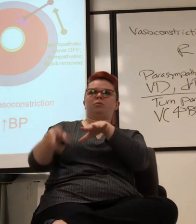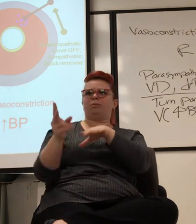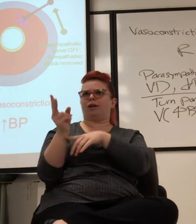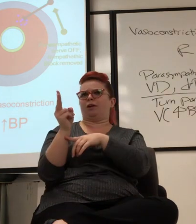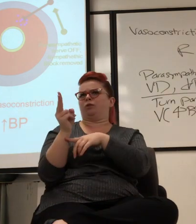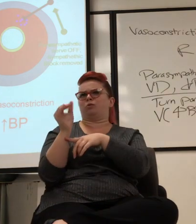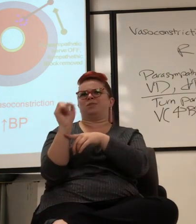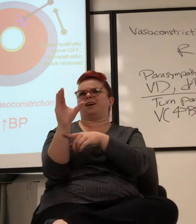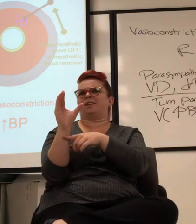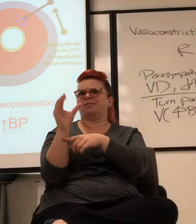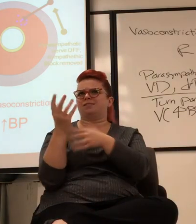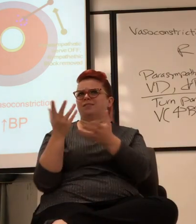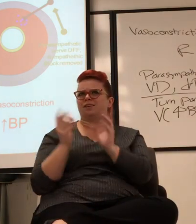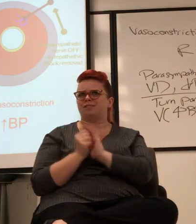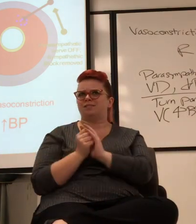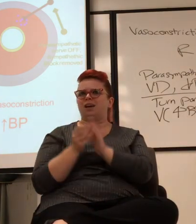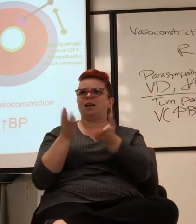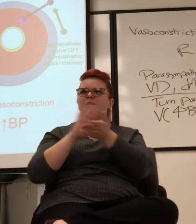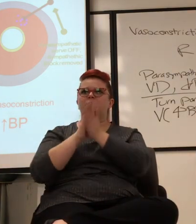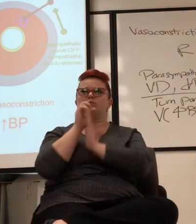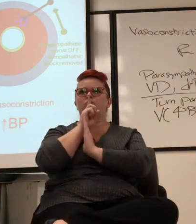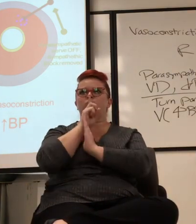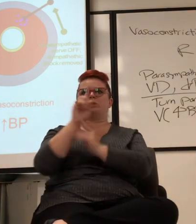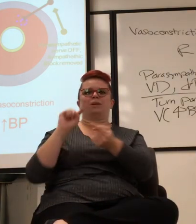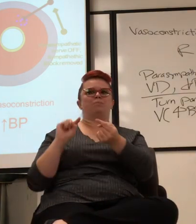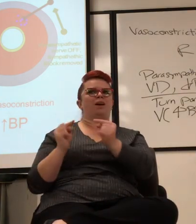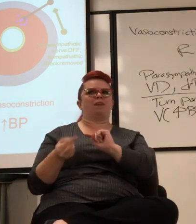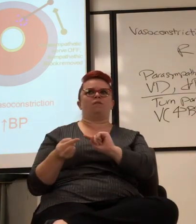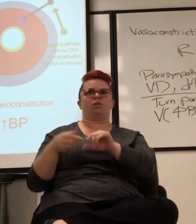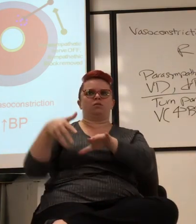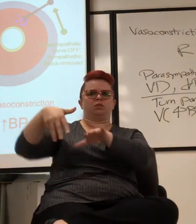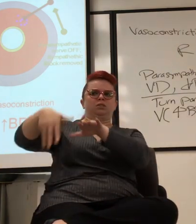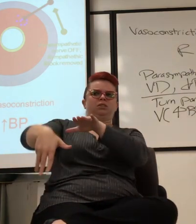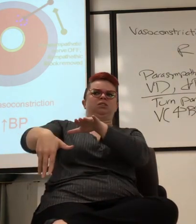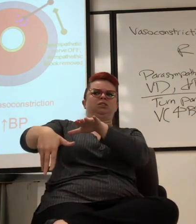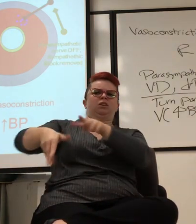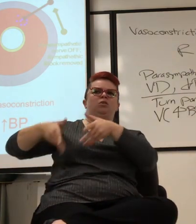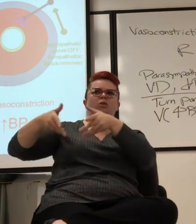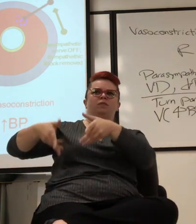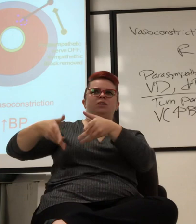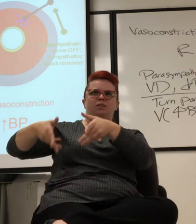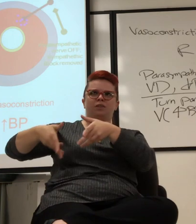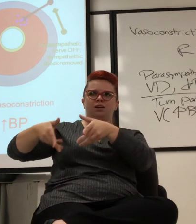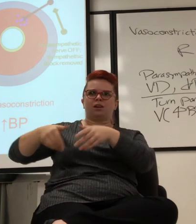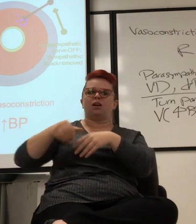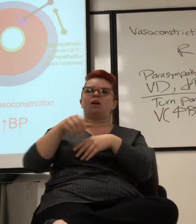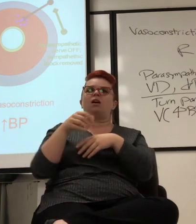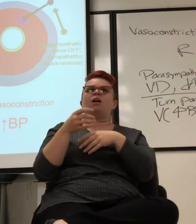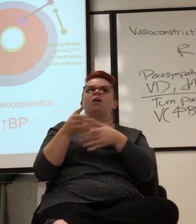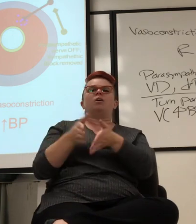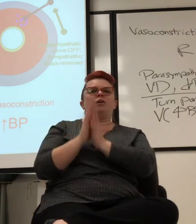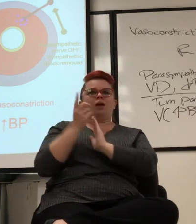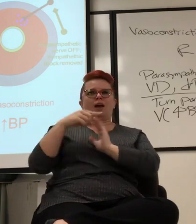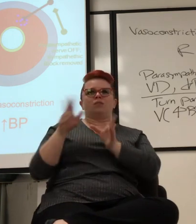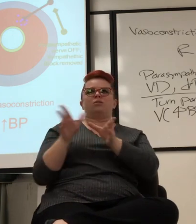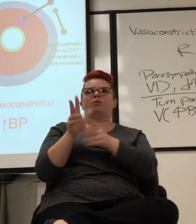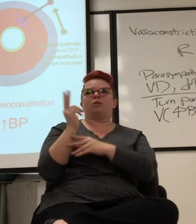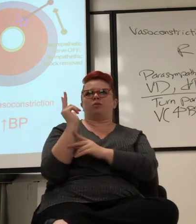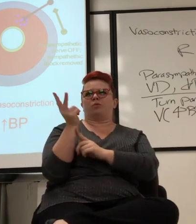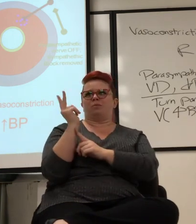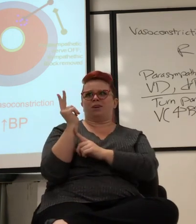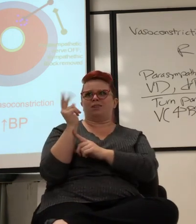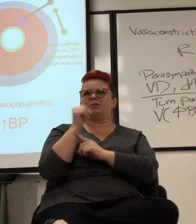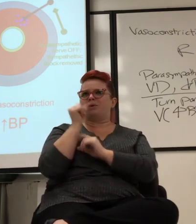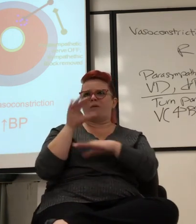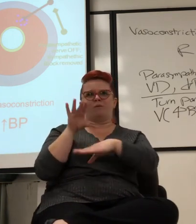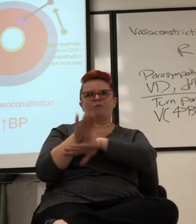2 seconds. And then it becomes extremely painful. And you're asked to do it for 3 minutes, and we never force you to